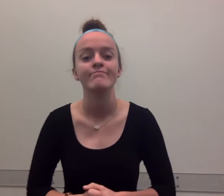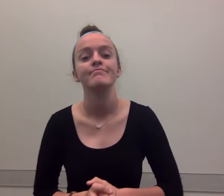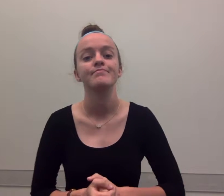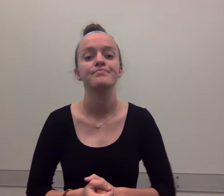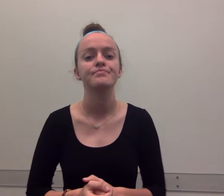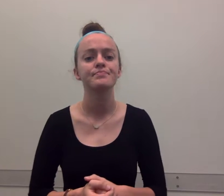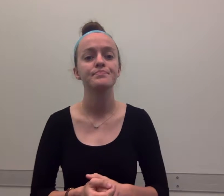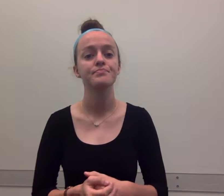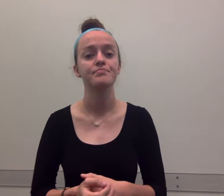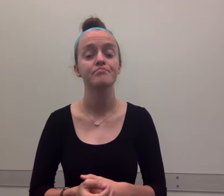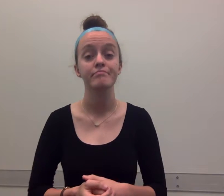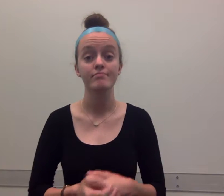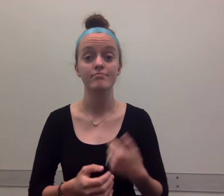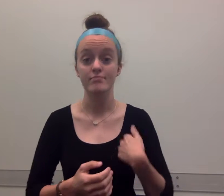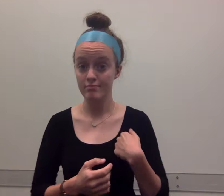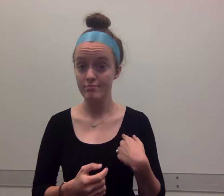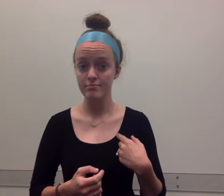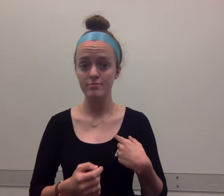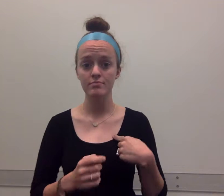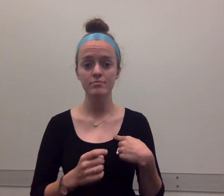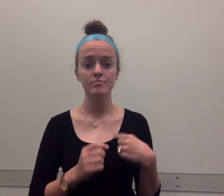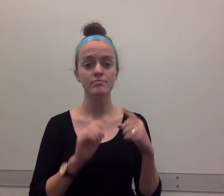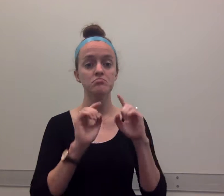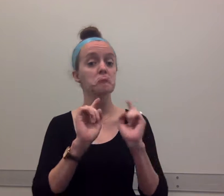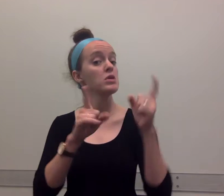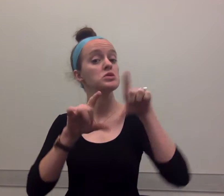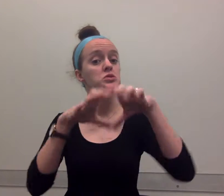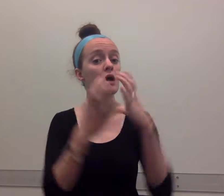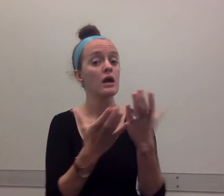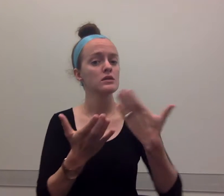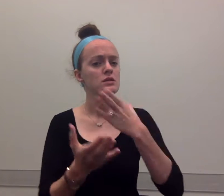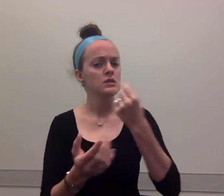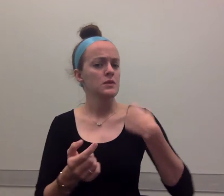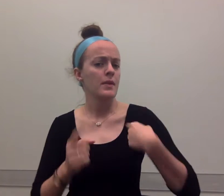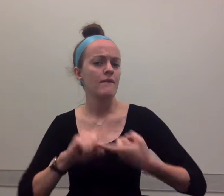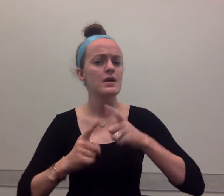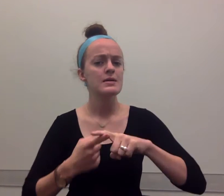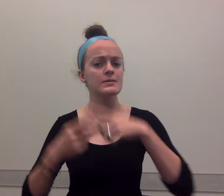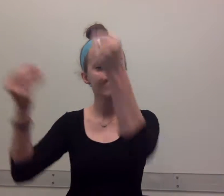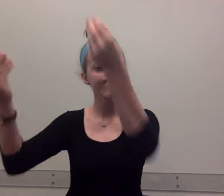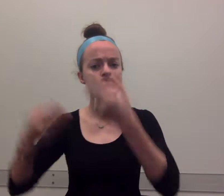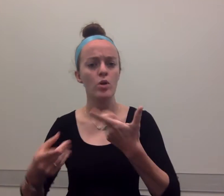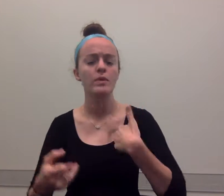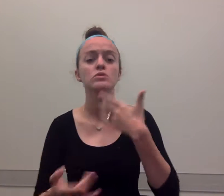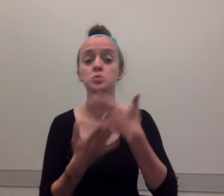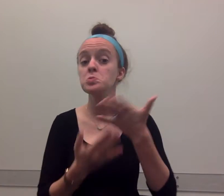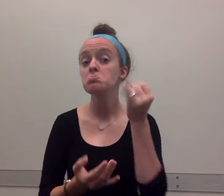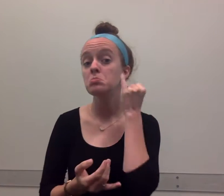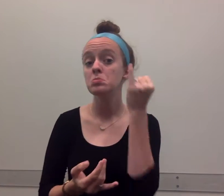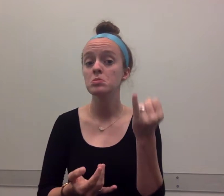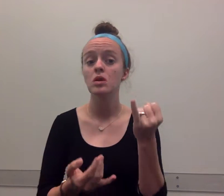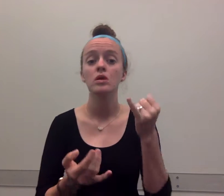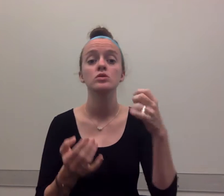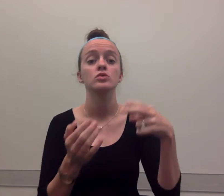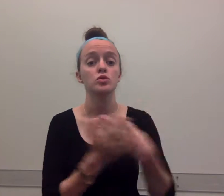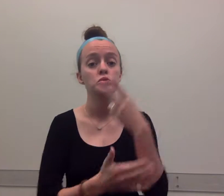I actually attended a crash course, and my colleagues had informed me that it was a good idea that you use PowerPoint